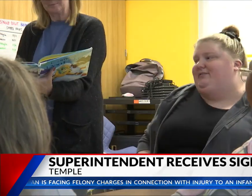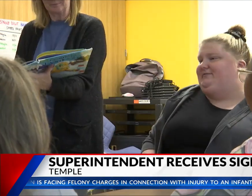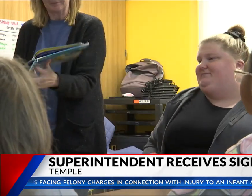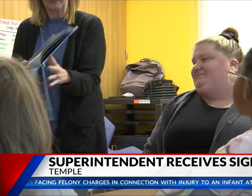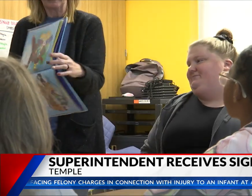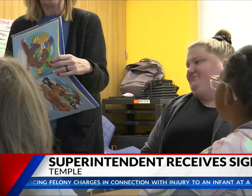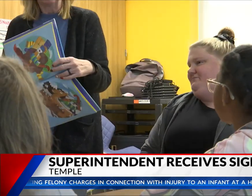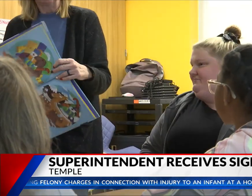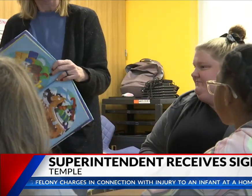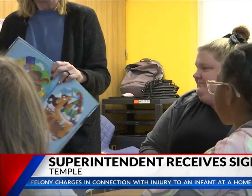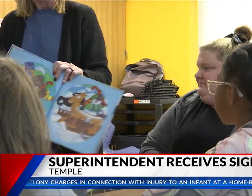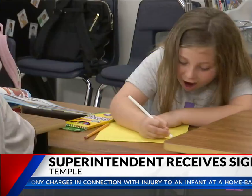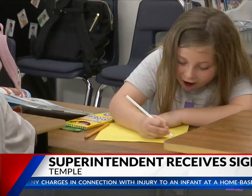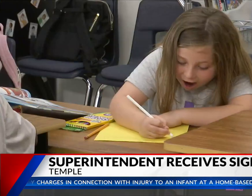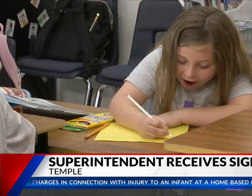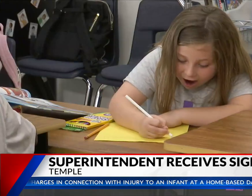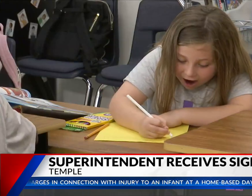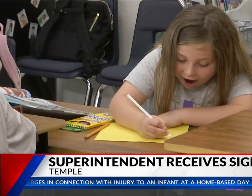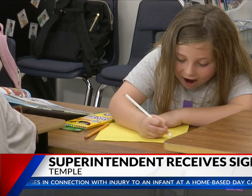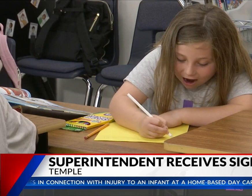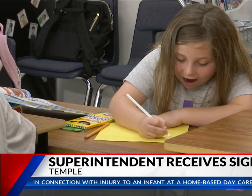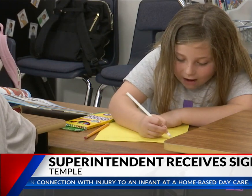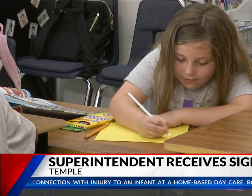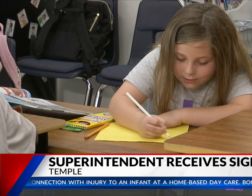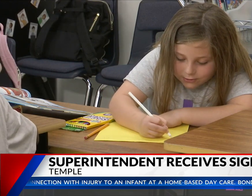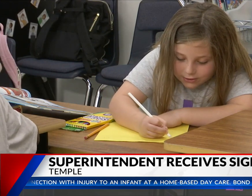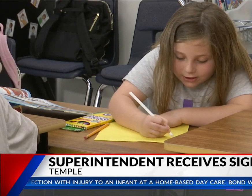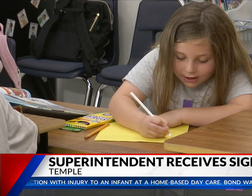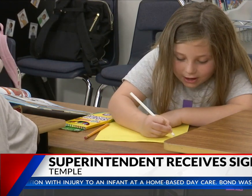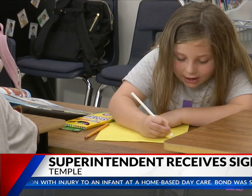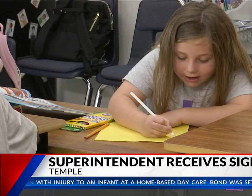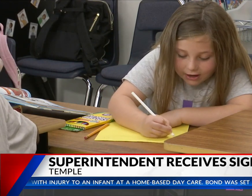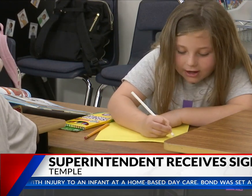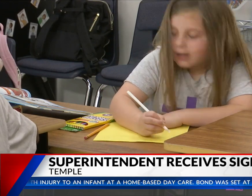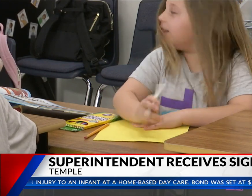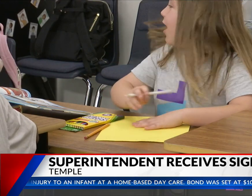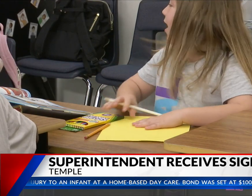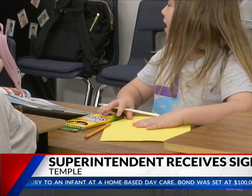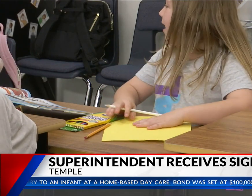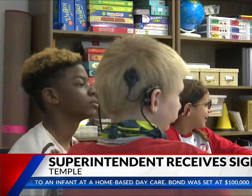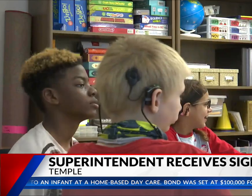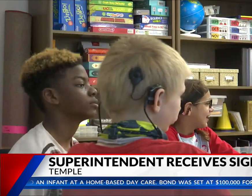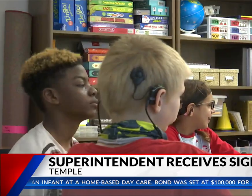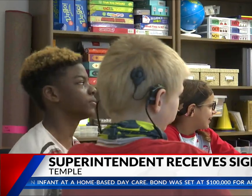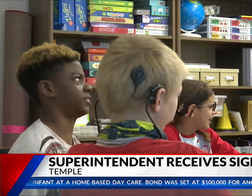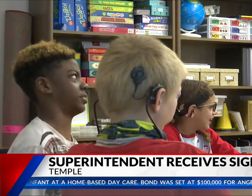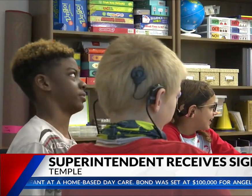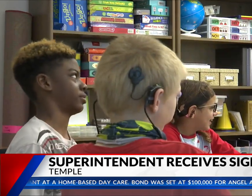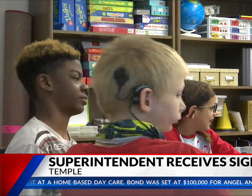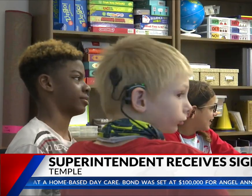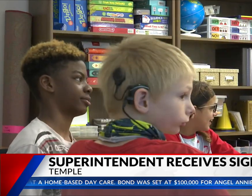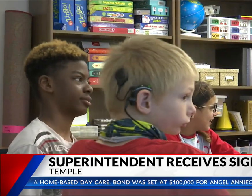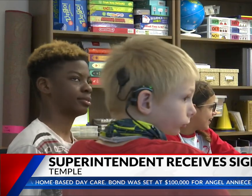the sign name, the deaf person looks at different characteristics or unique things about the person. Sometimes it's based off of your